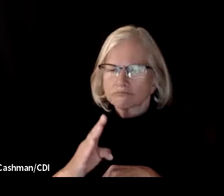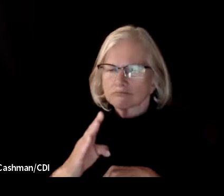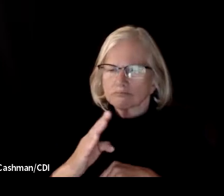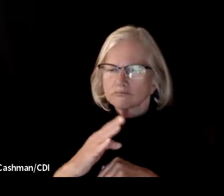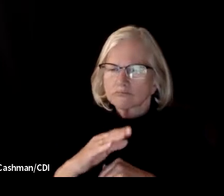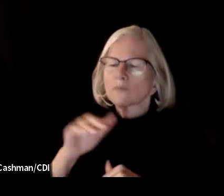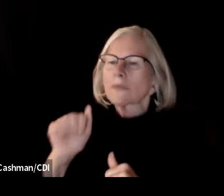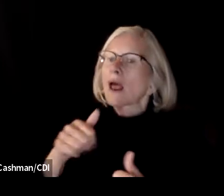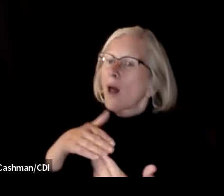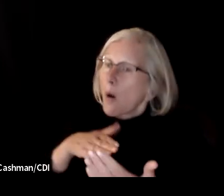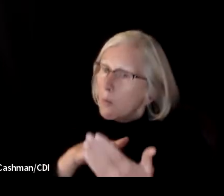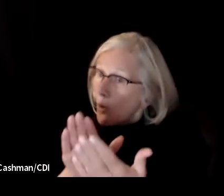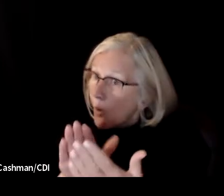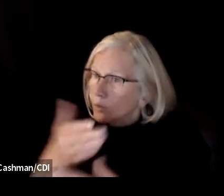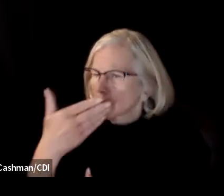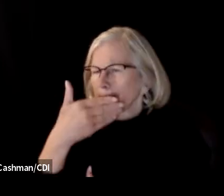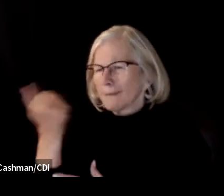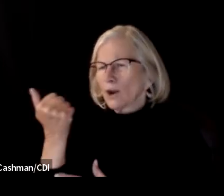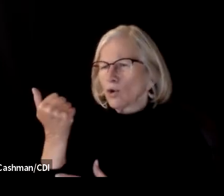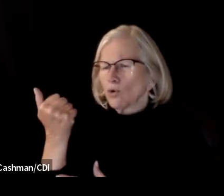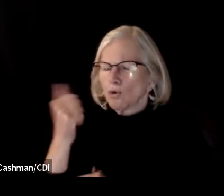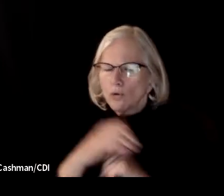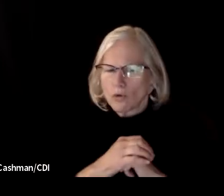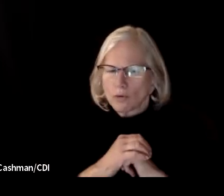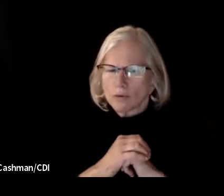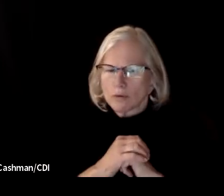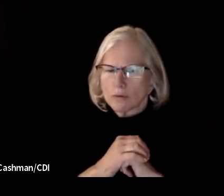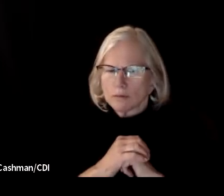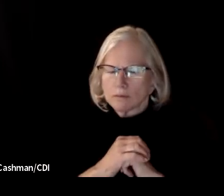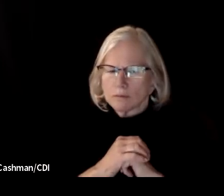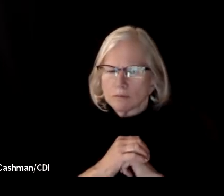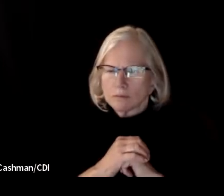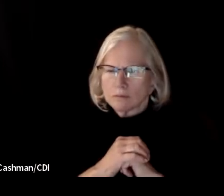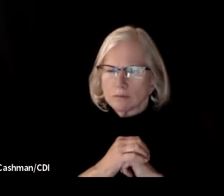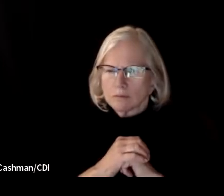mitigation. Great, thanks.